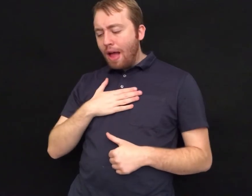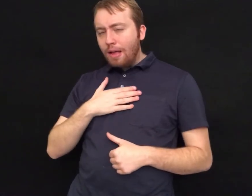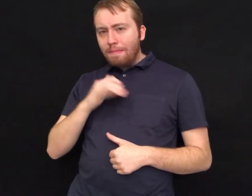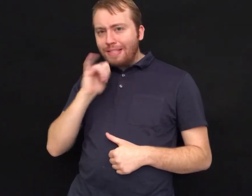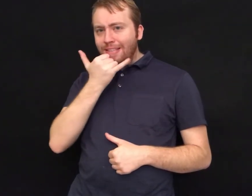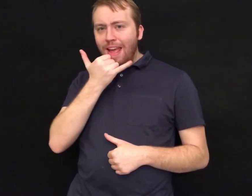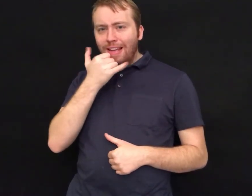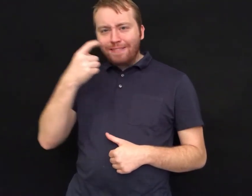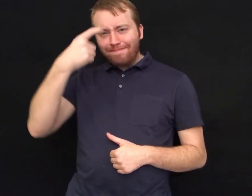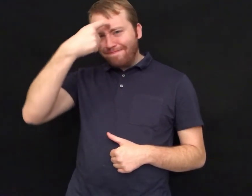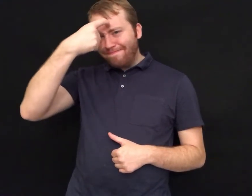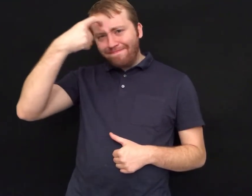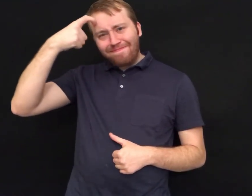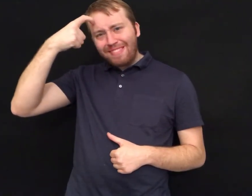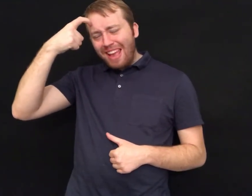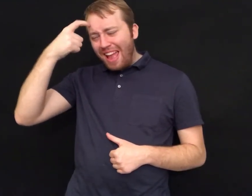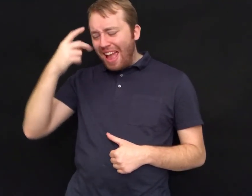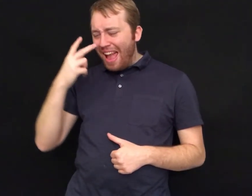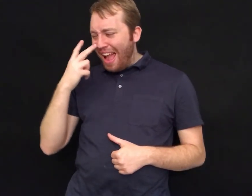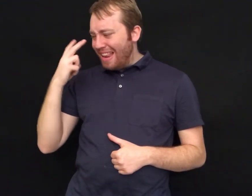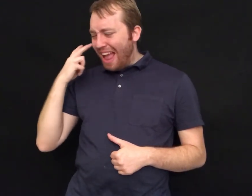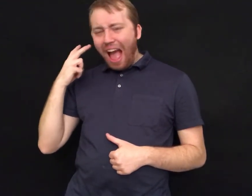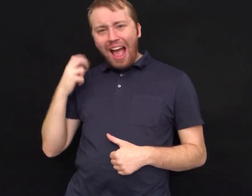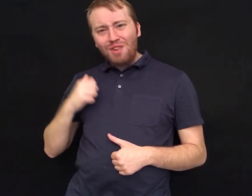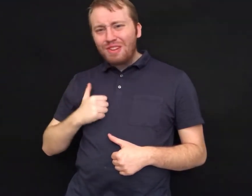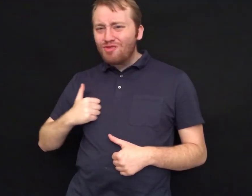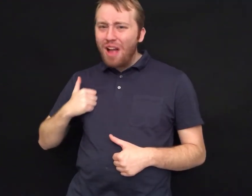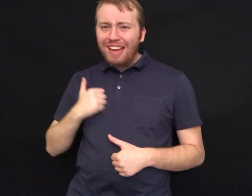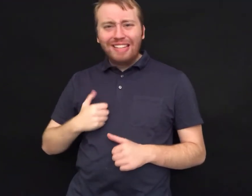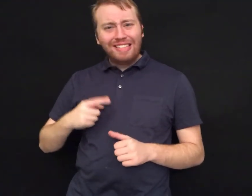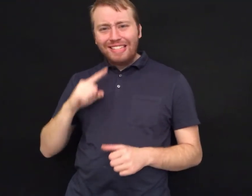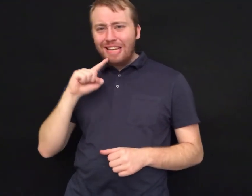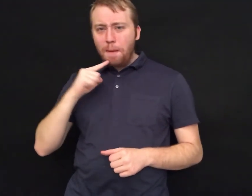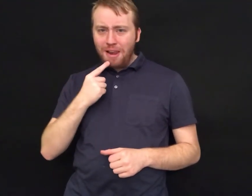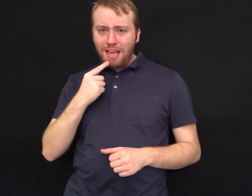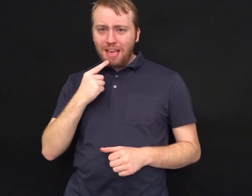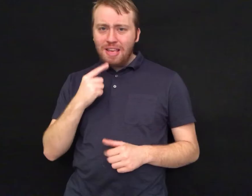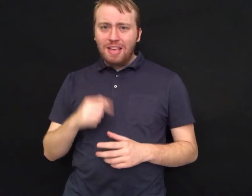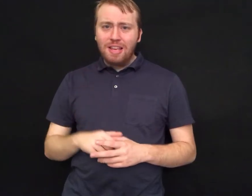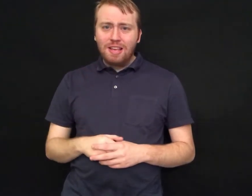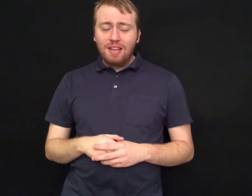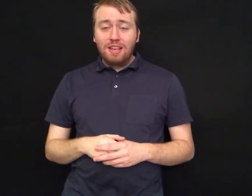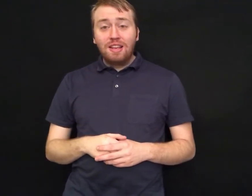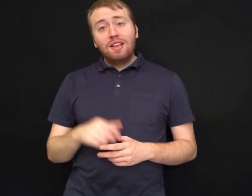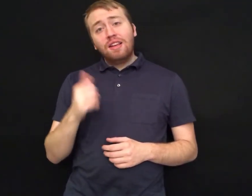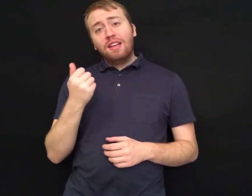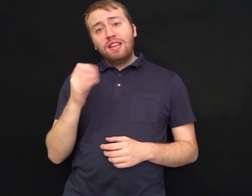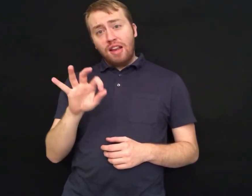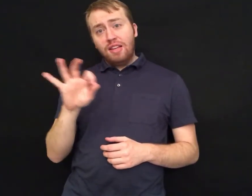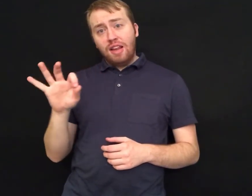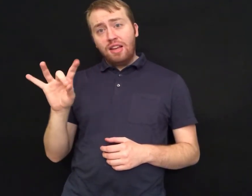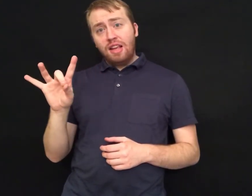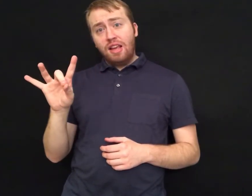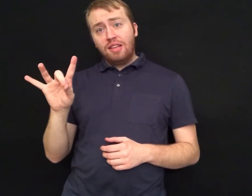regret that mistake deeply in 1998 after having been swept